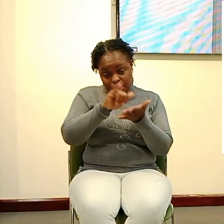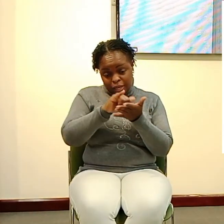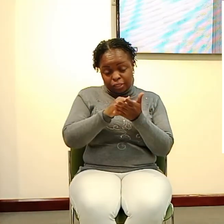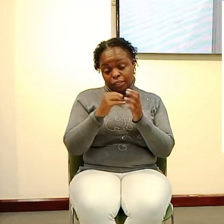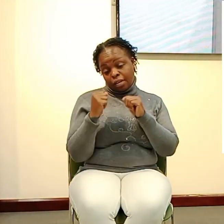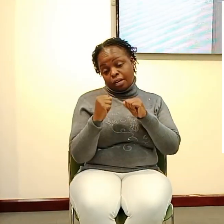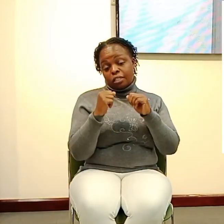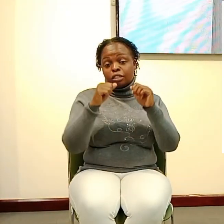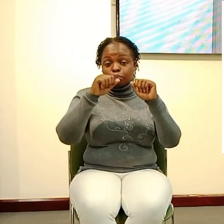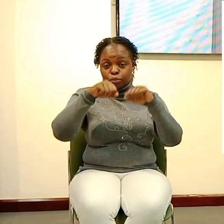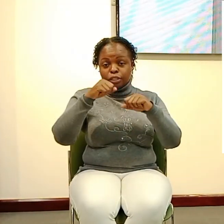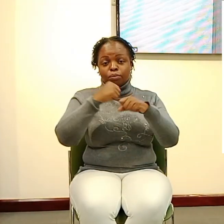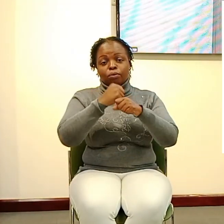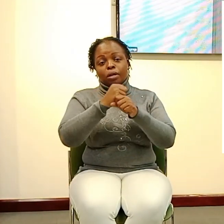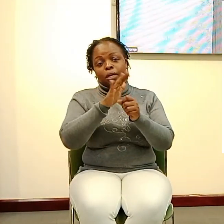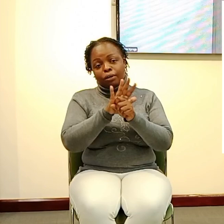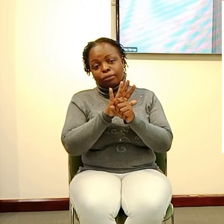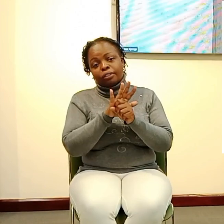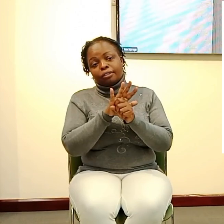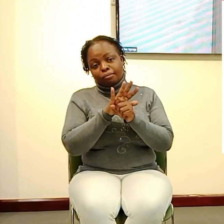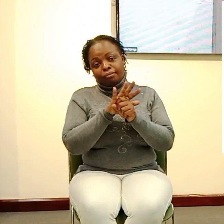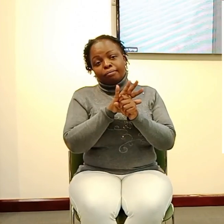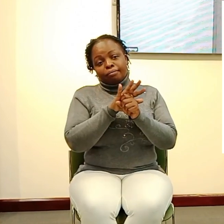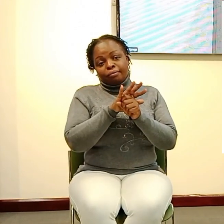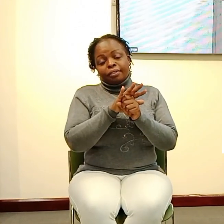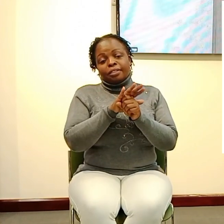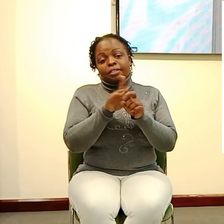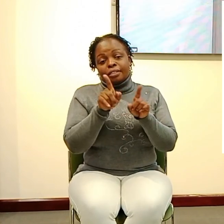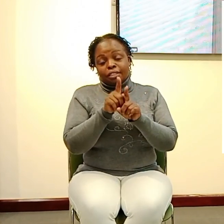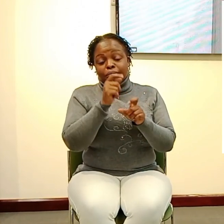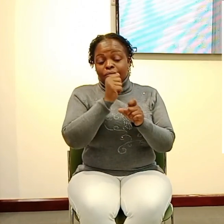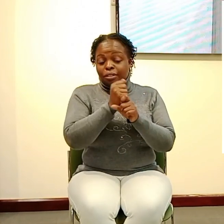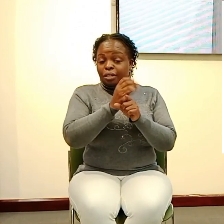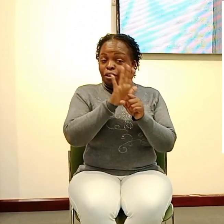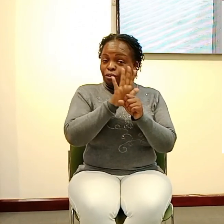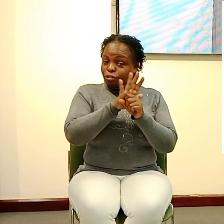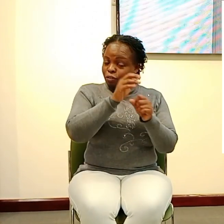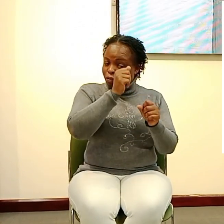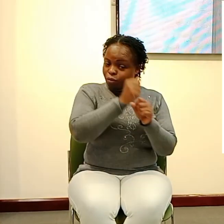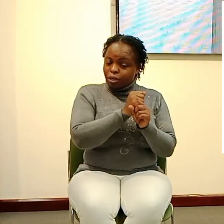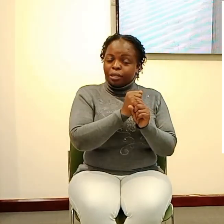that you can do. And we did a lot of work